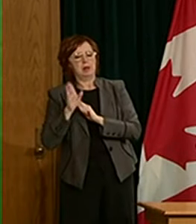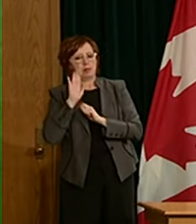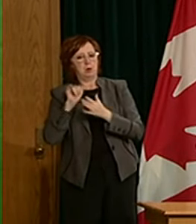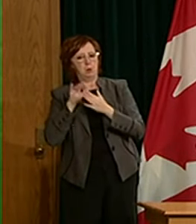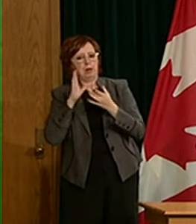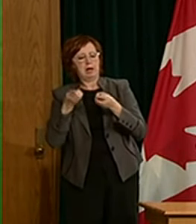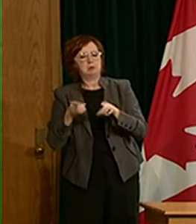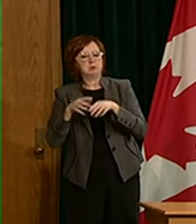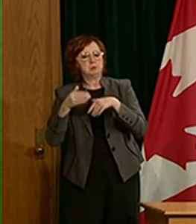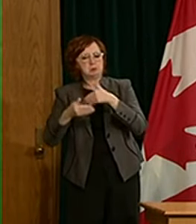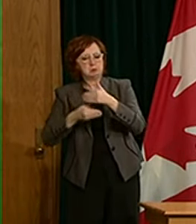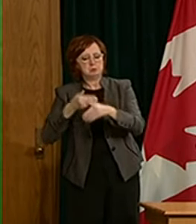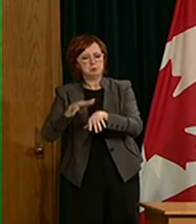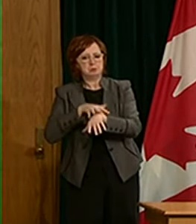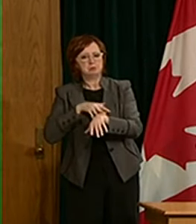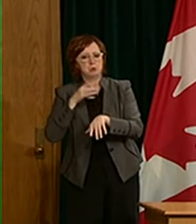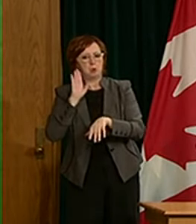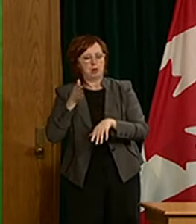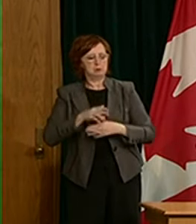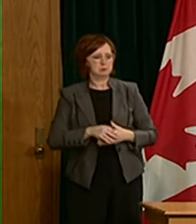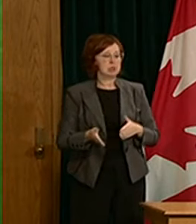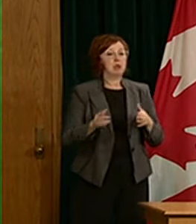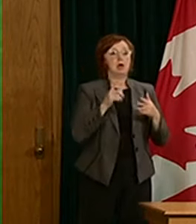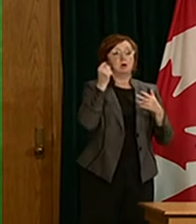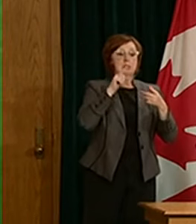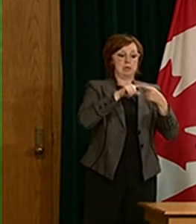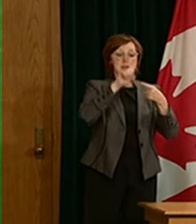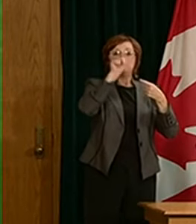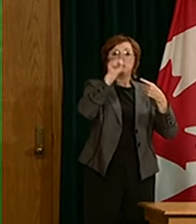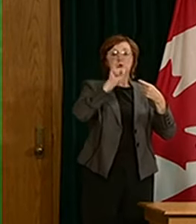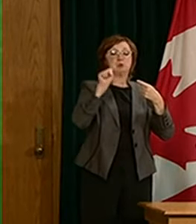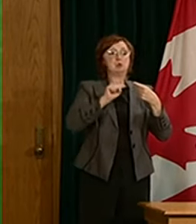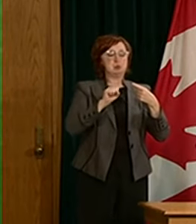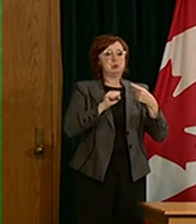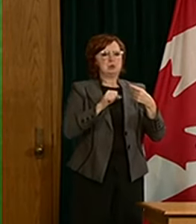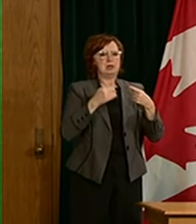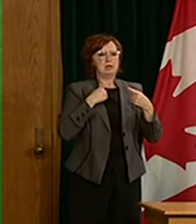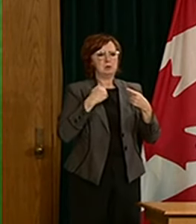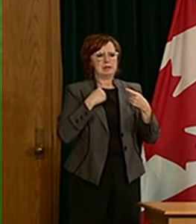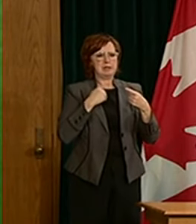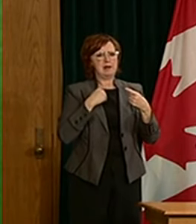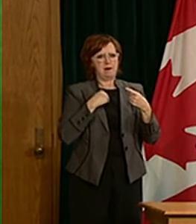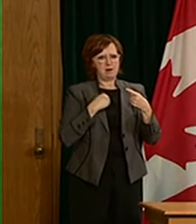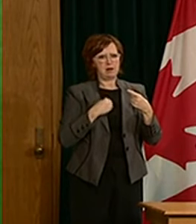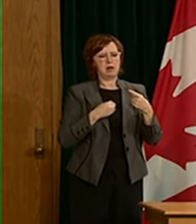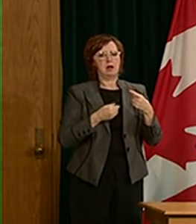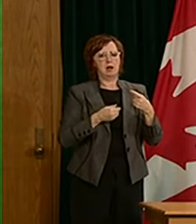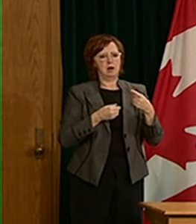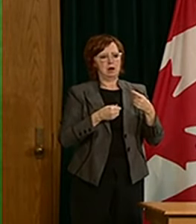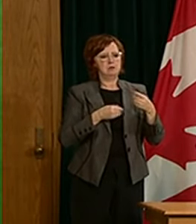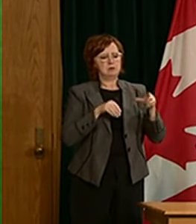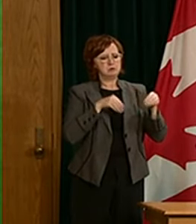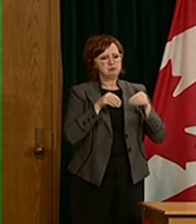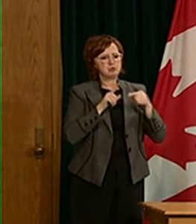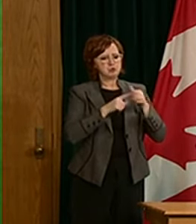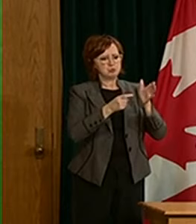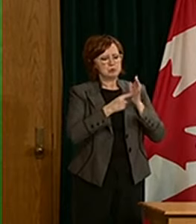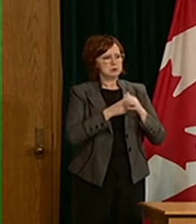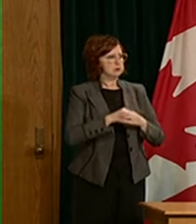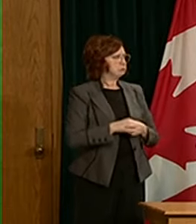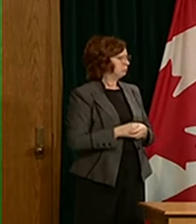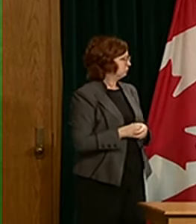In Saskatoon, we have planned a staged response to increased demand using mixed hospitals that will serve COVID and non-COVID